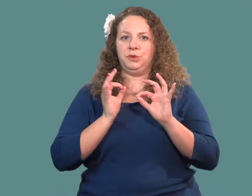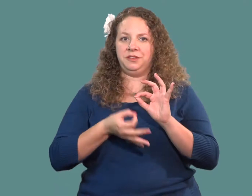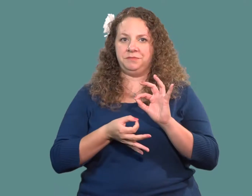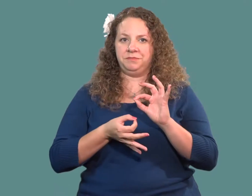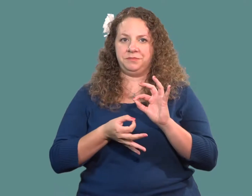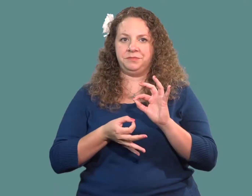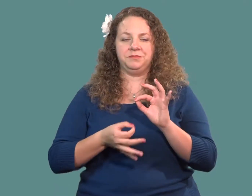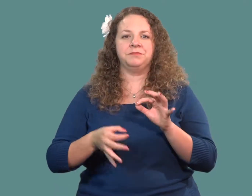interpret,